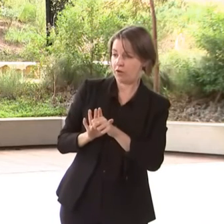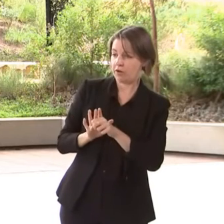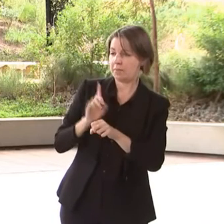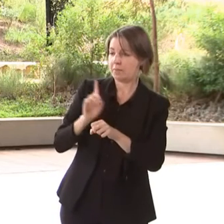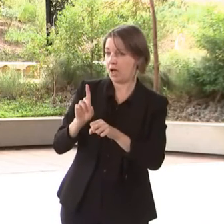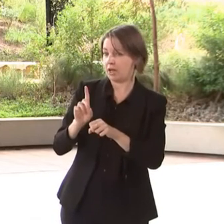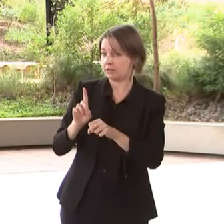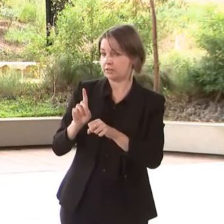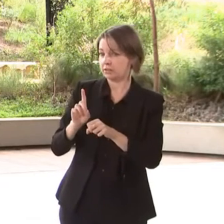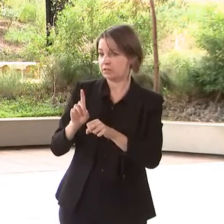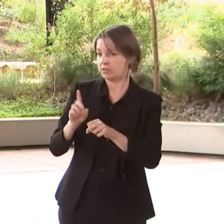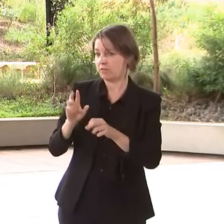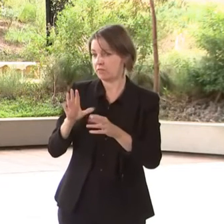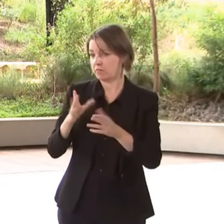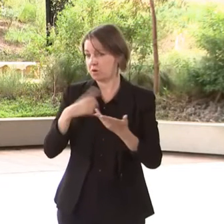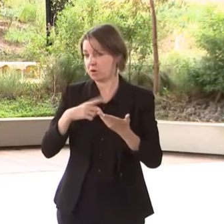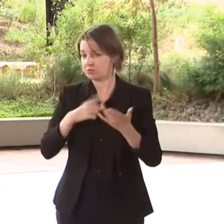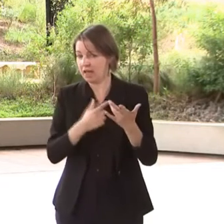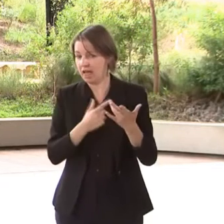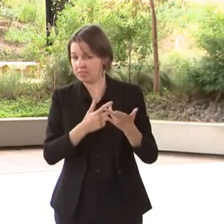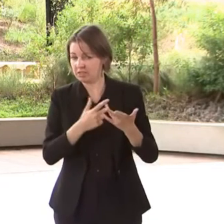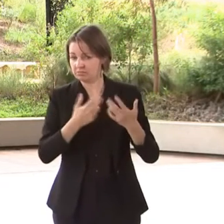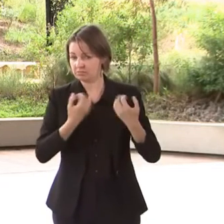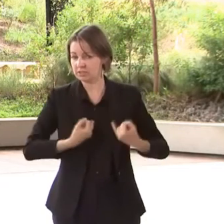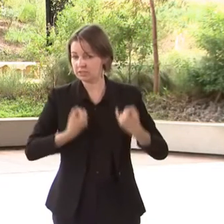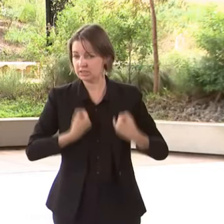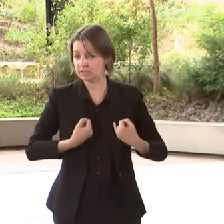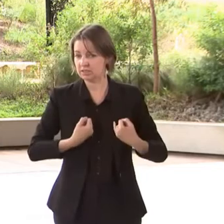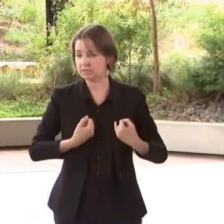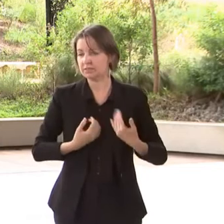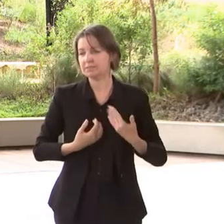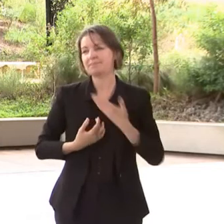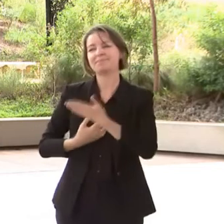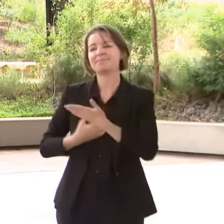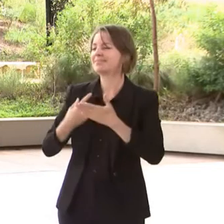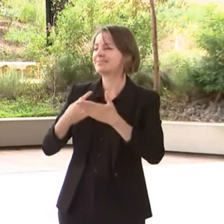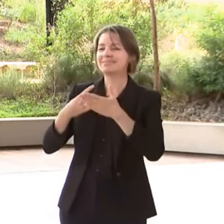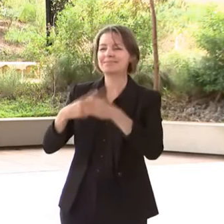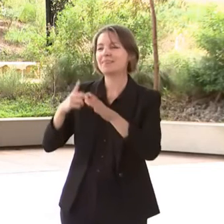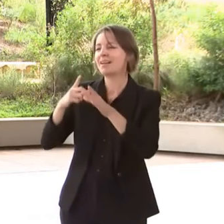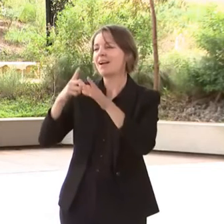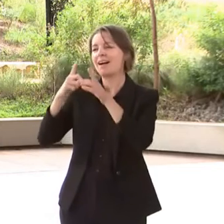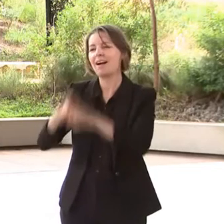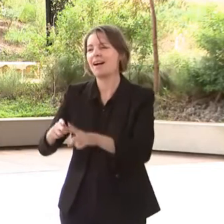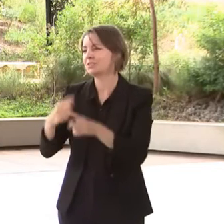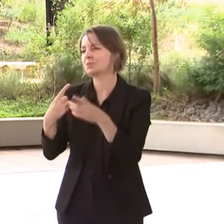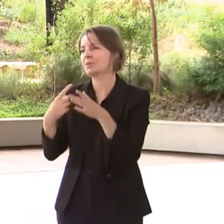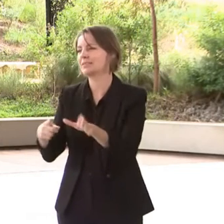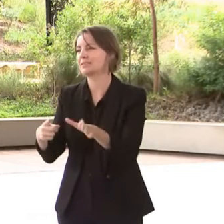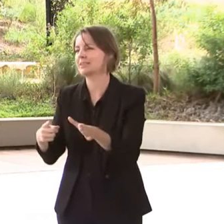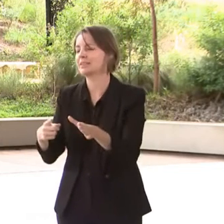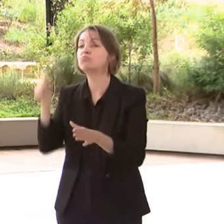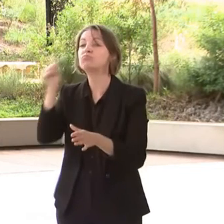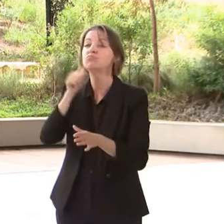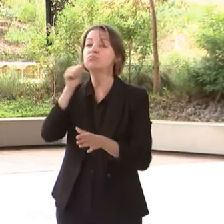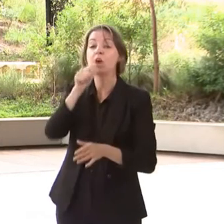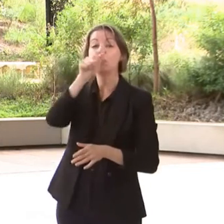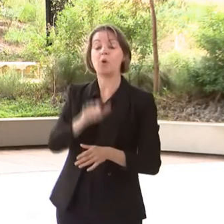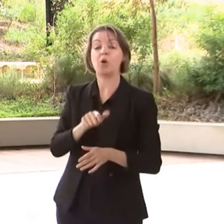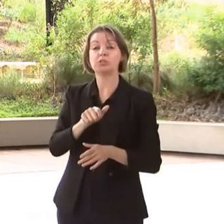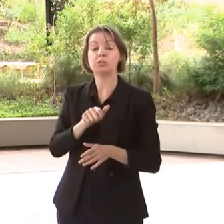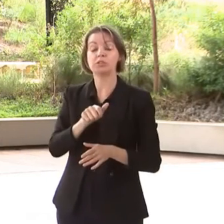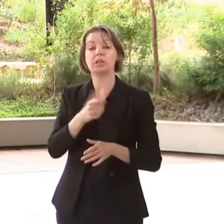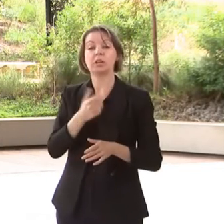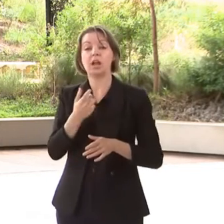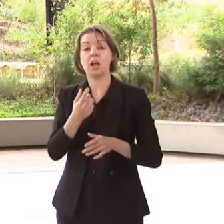absolutely be able to tell that. And why it's complicated is if someone has a fall at home, they've had COVID, and they've felt a bit dizzy when